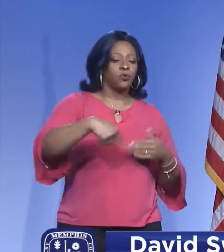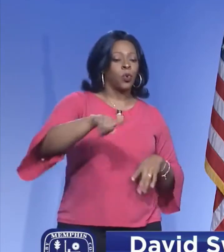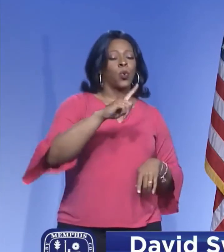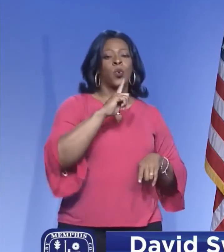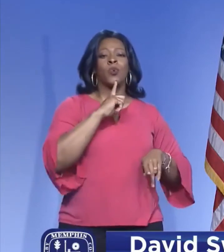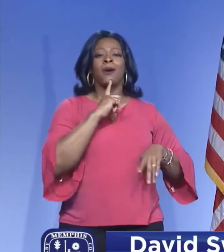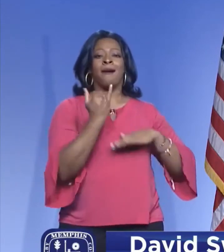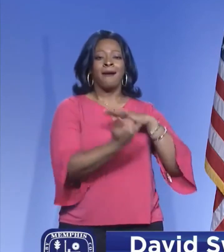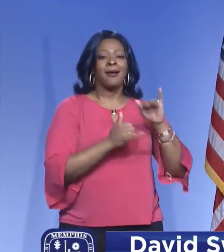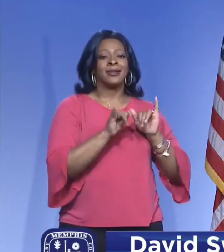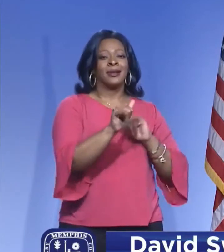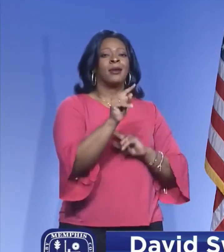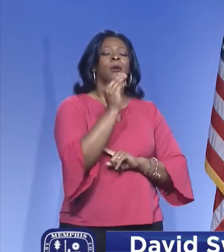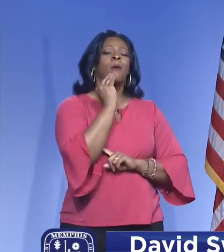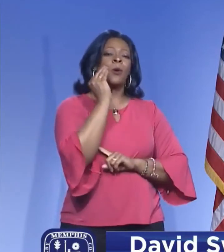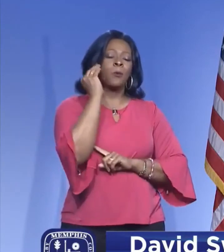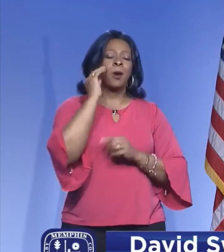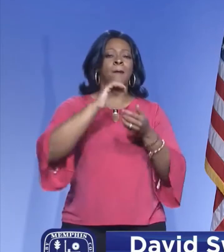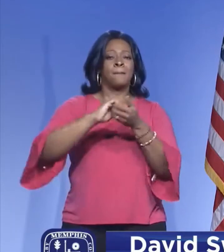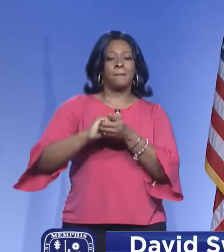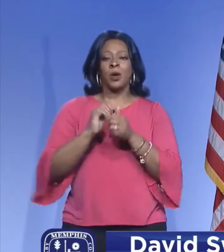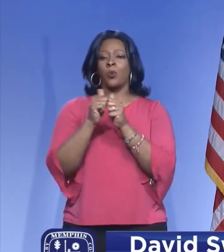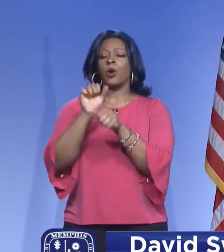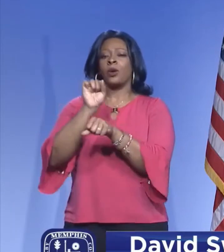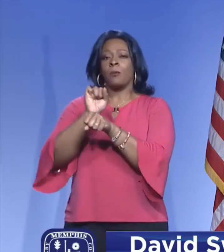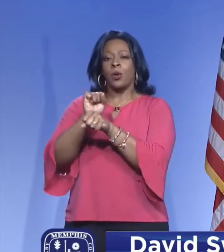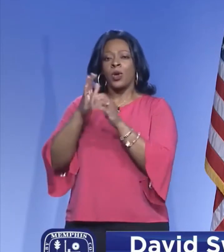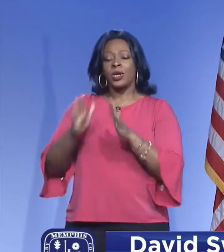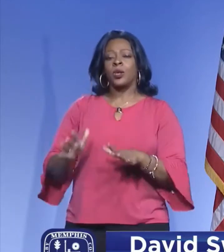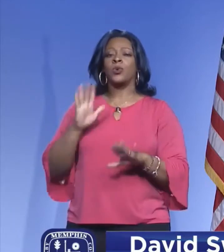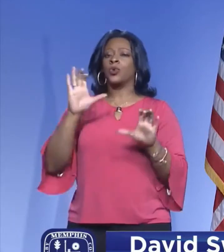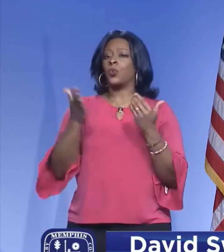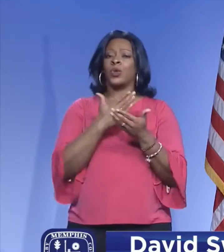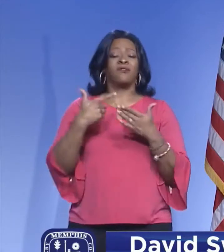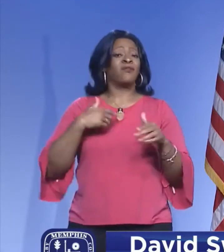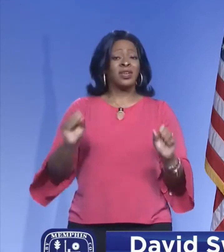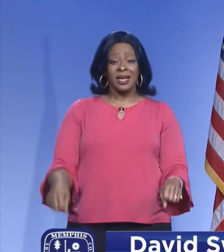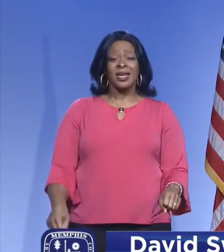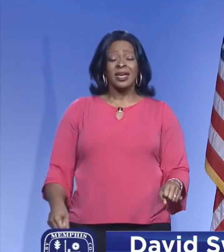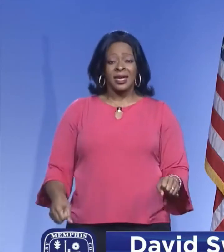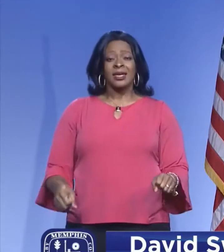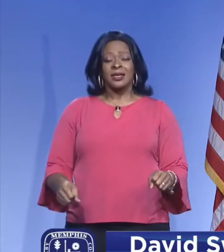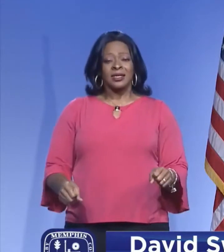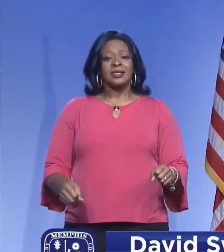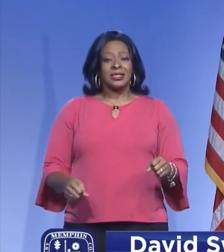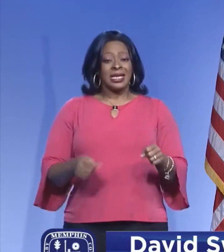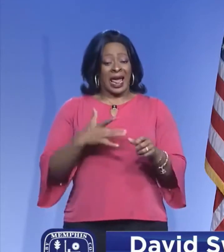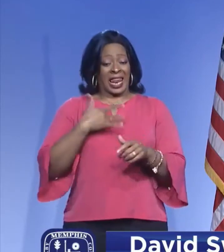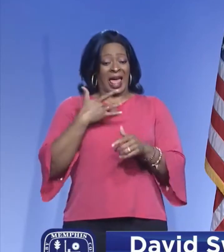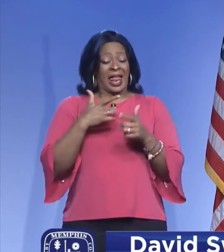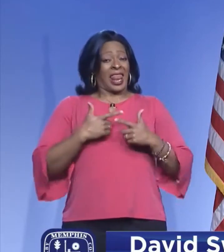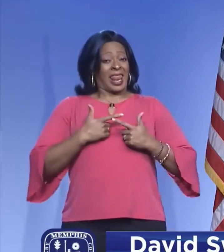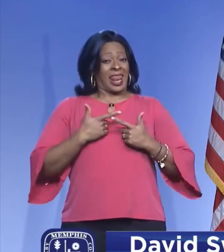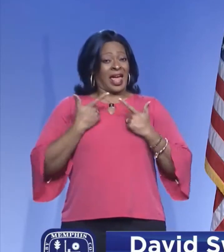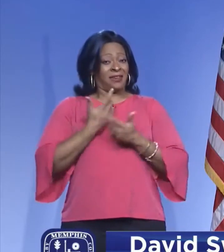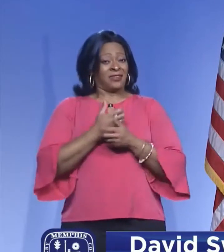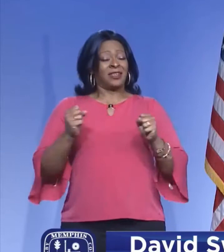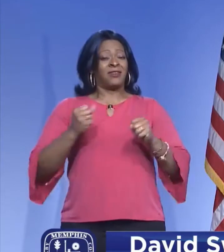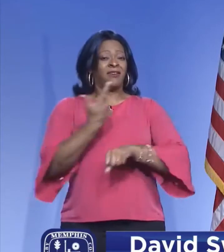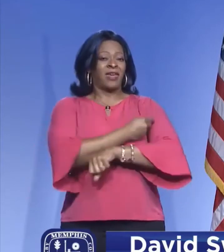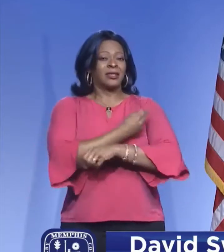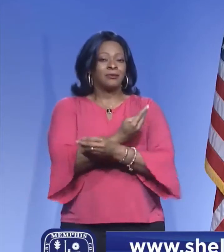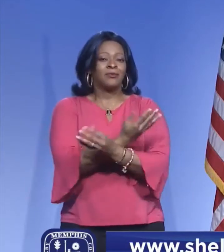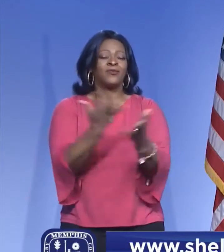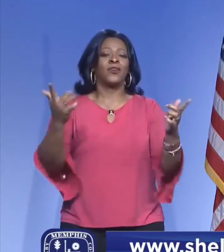homebound. We're going to partner with employers. We're going to do whatever we can to bring this life-saving vaccine to our people in